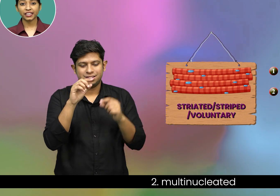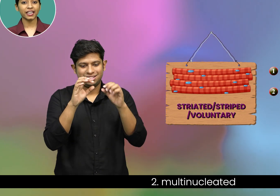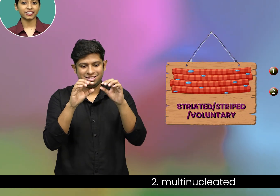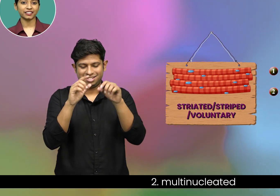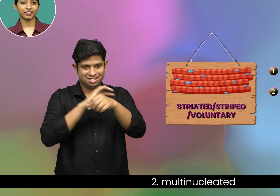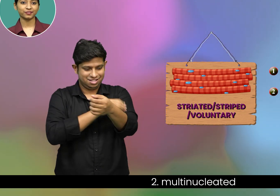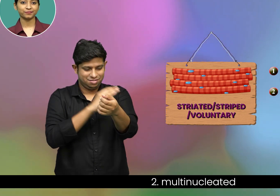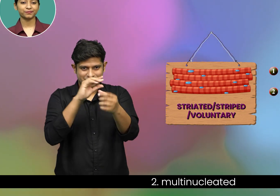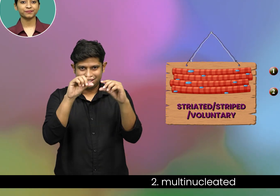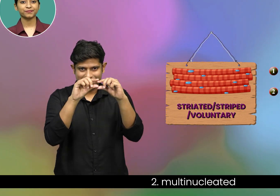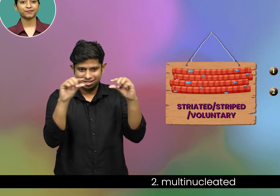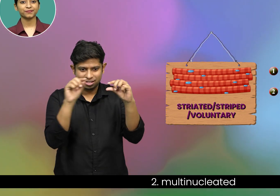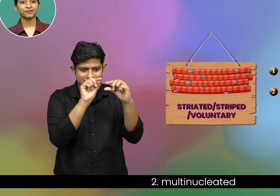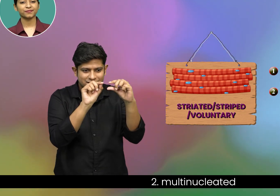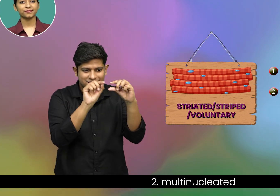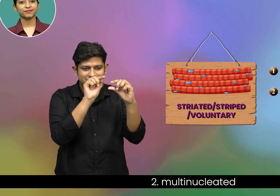Multinucleated.